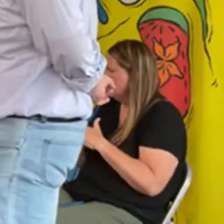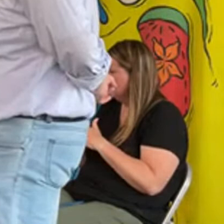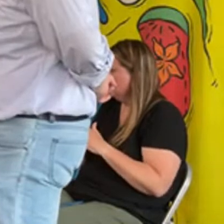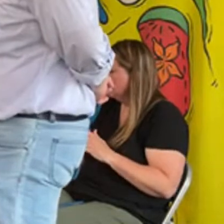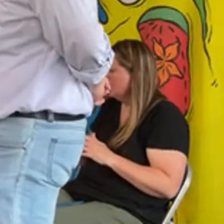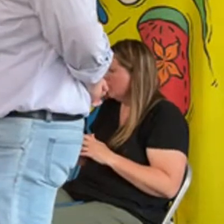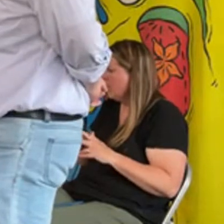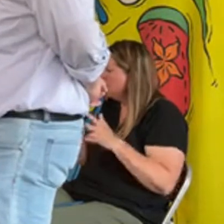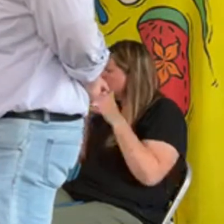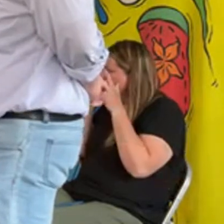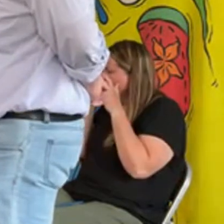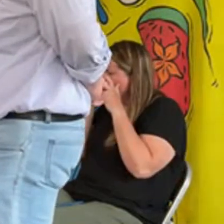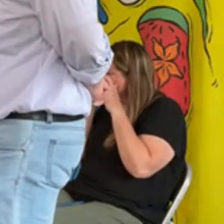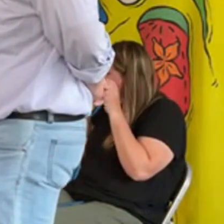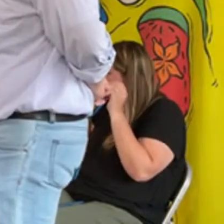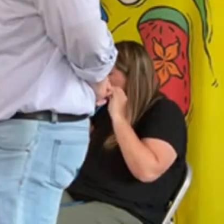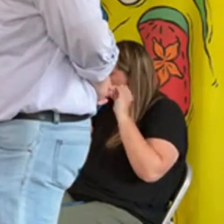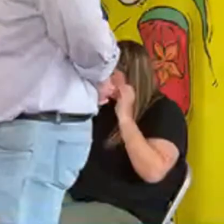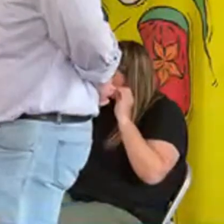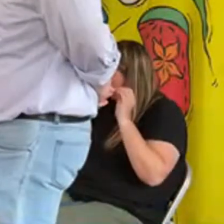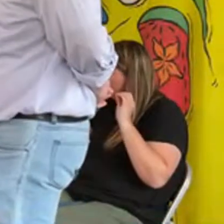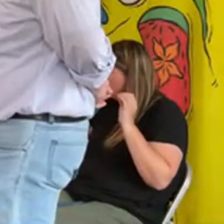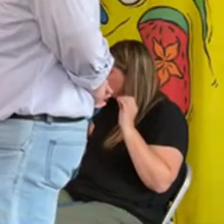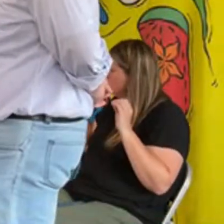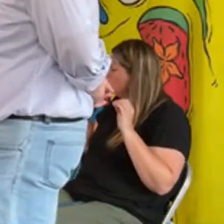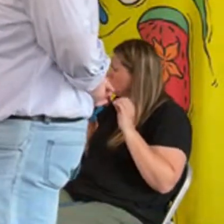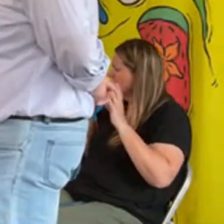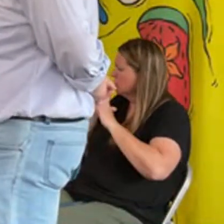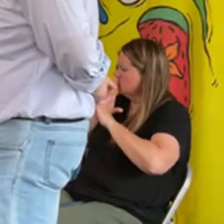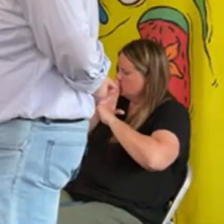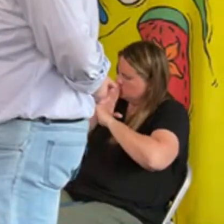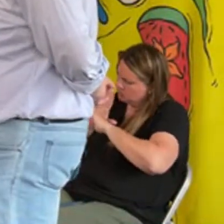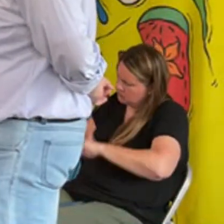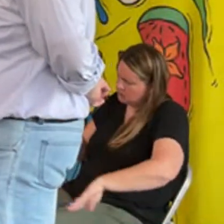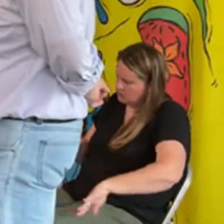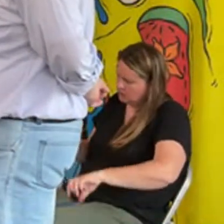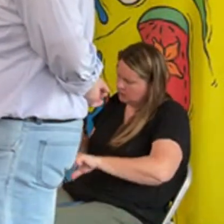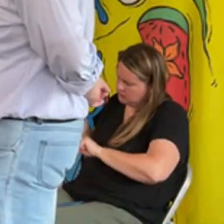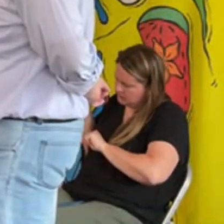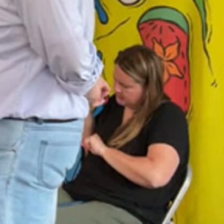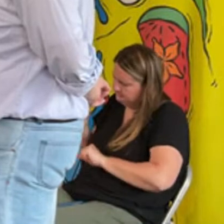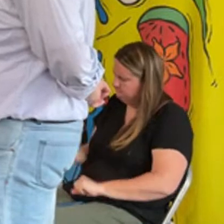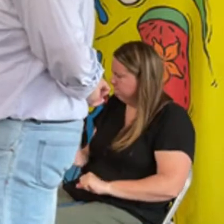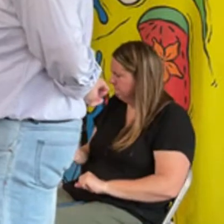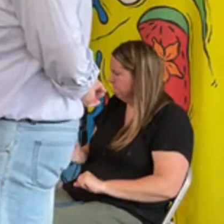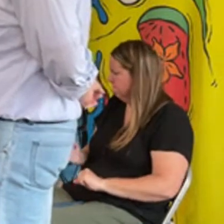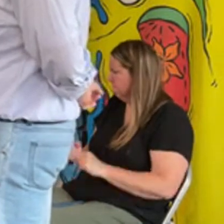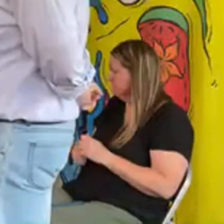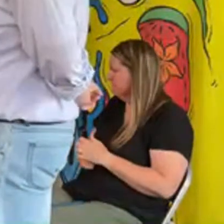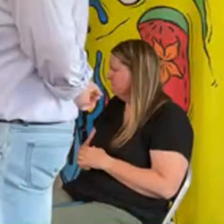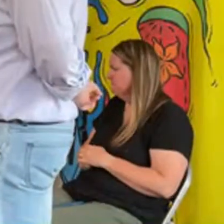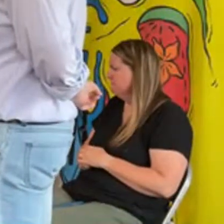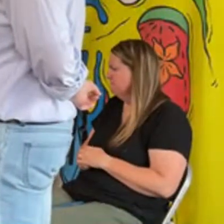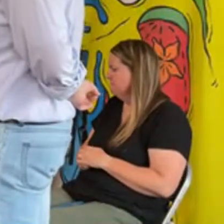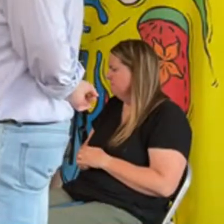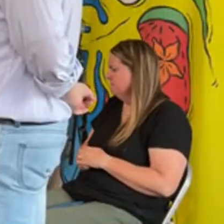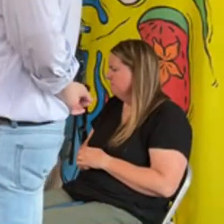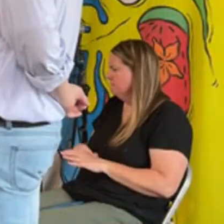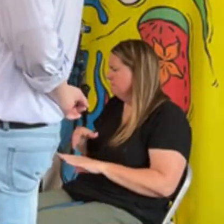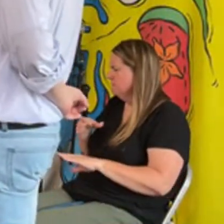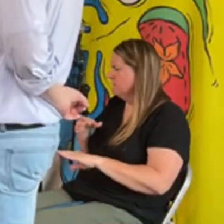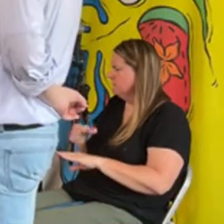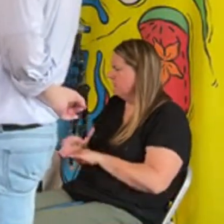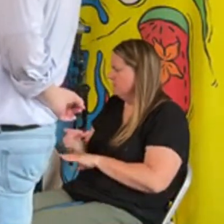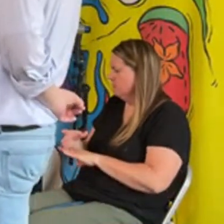not weaken, but something silent in us strengthens.